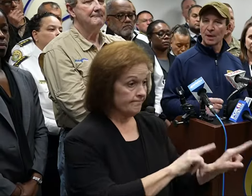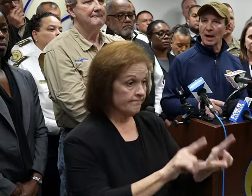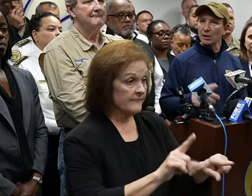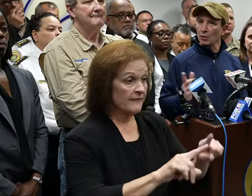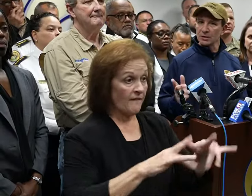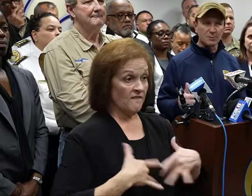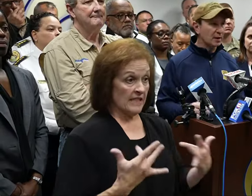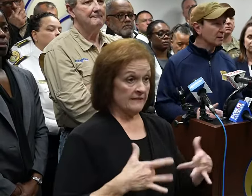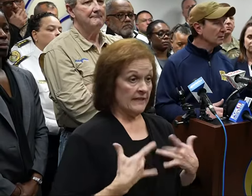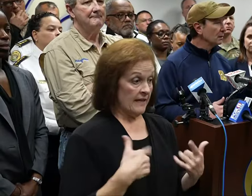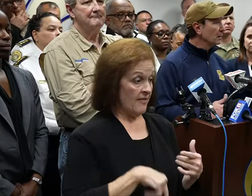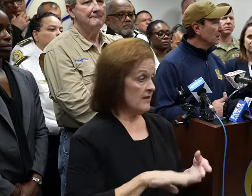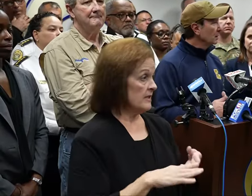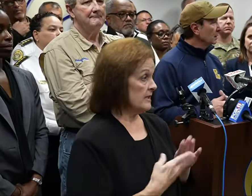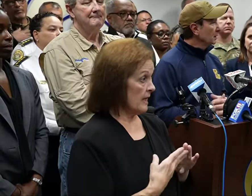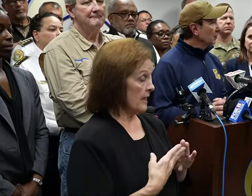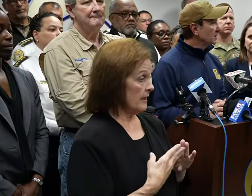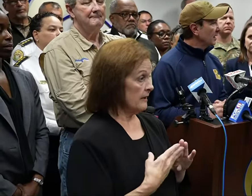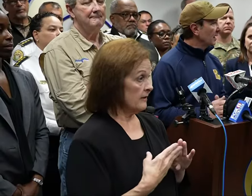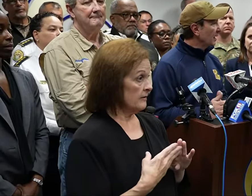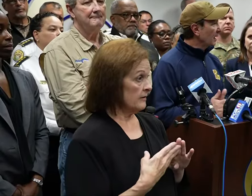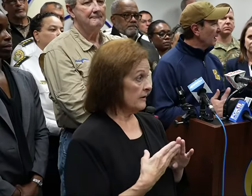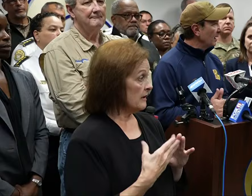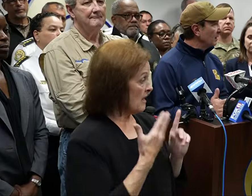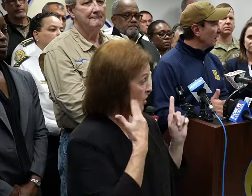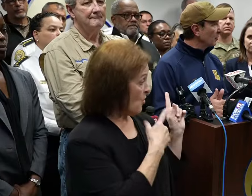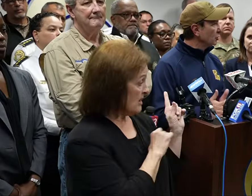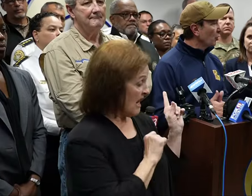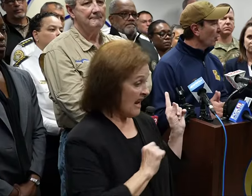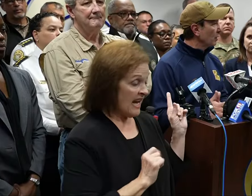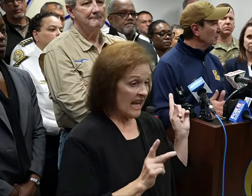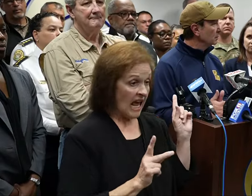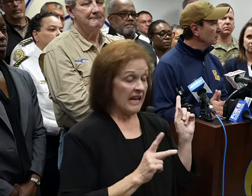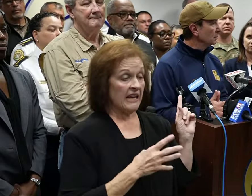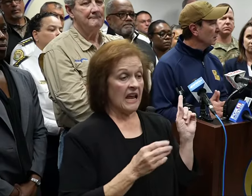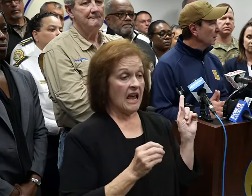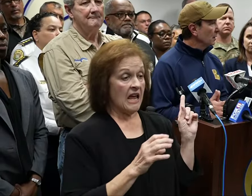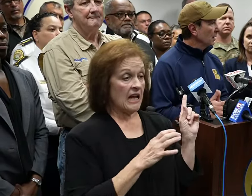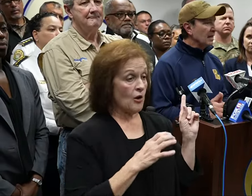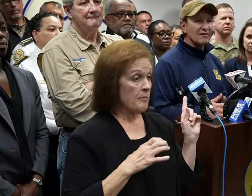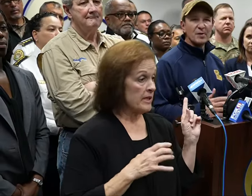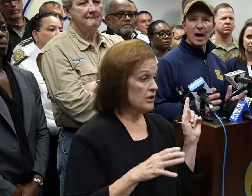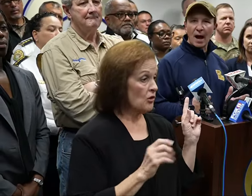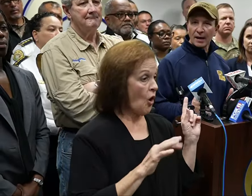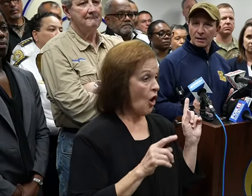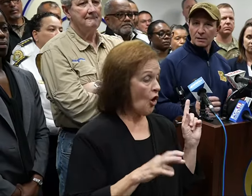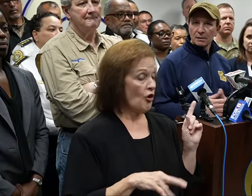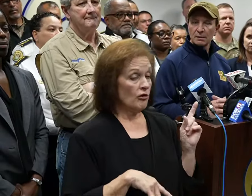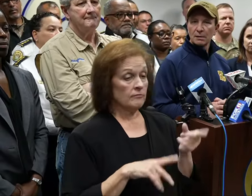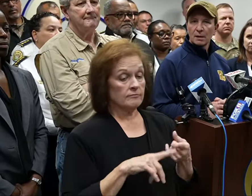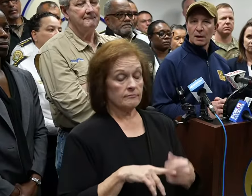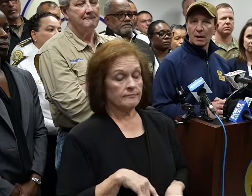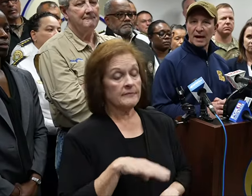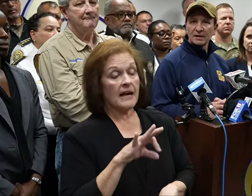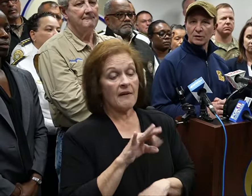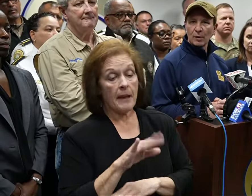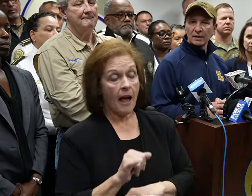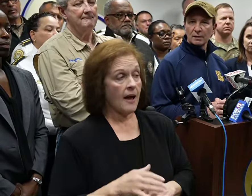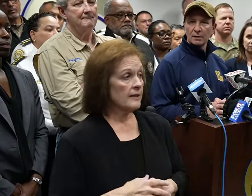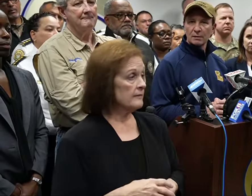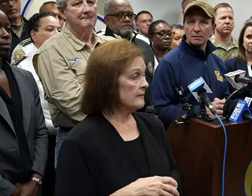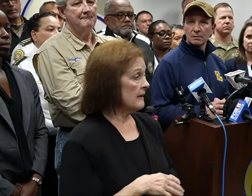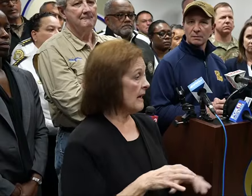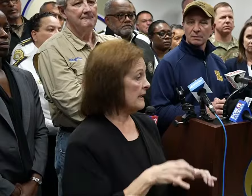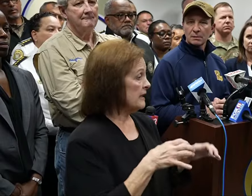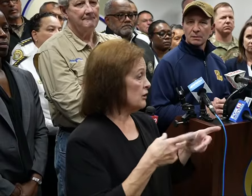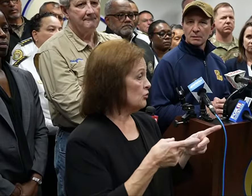I know in speaking with Senator Kennedy and Congressman Carter, an FBI acting director,